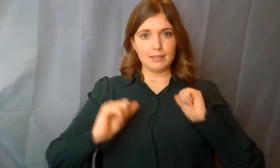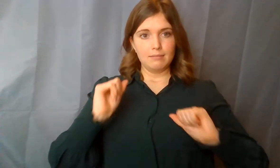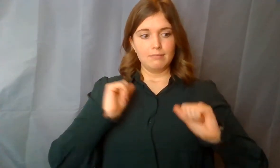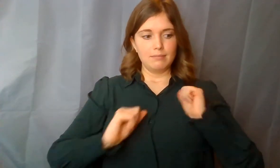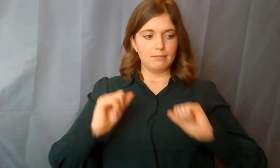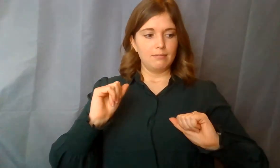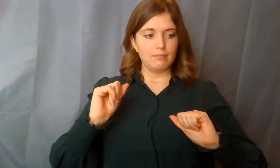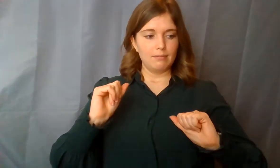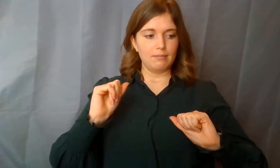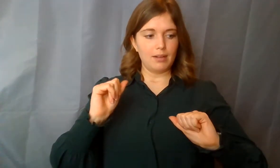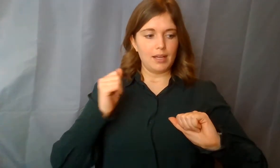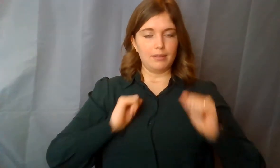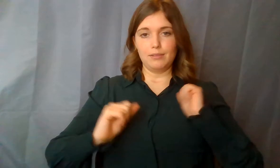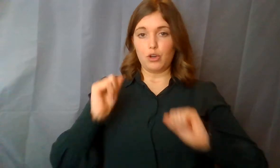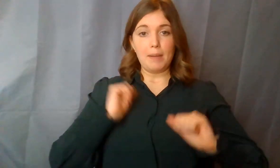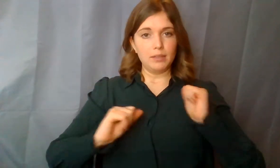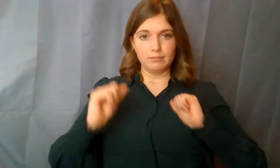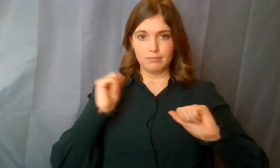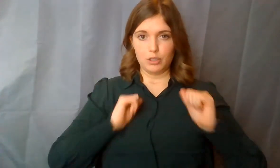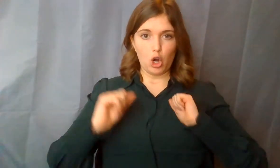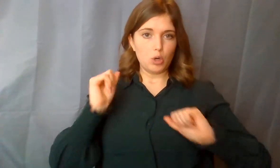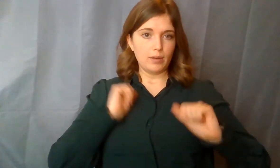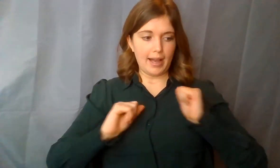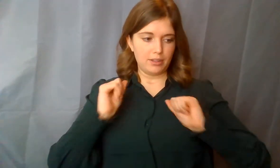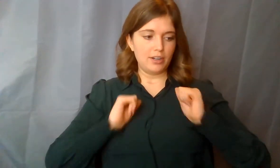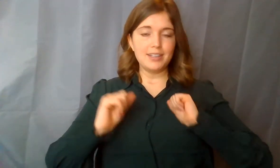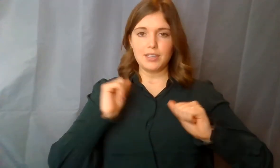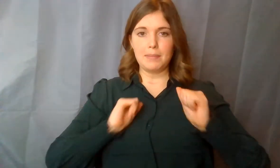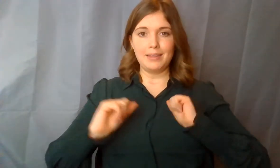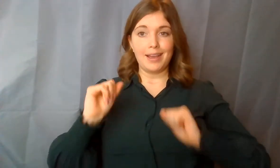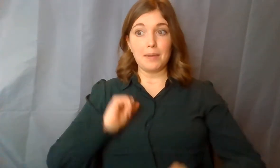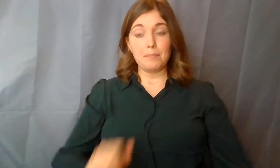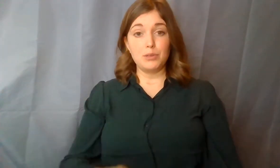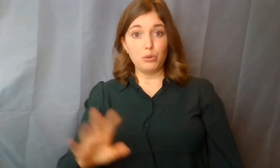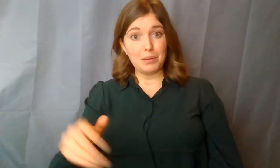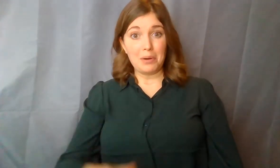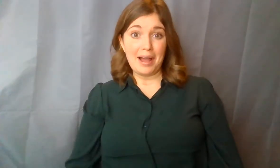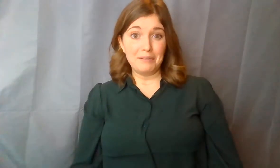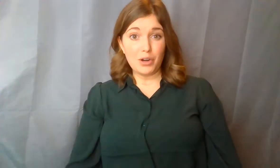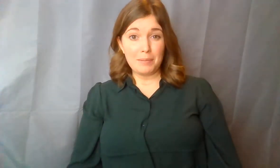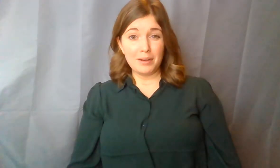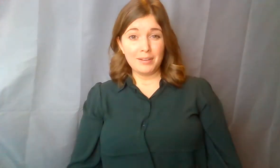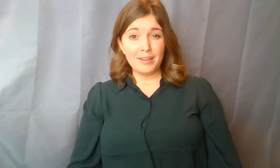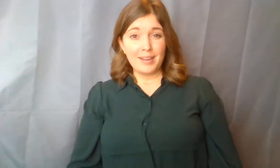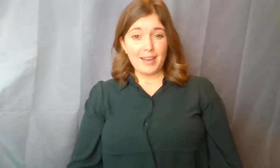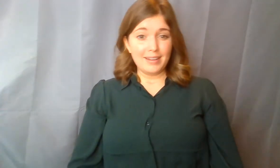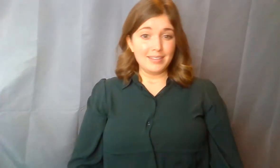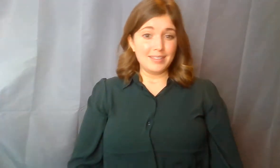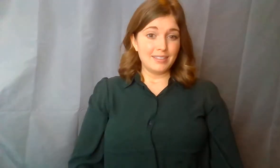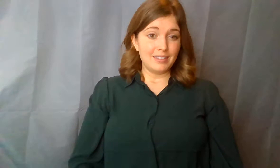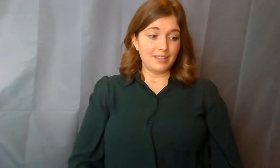means drama, show, act, theater. It doesn't mean like two people have drama and